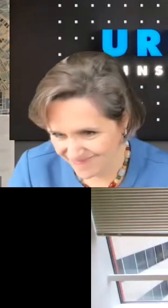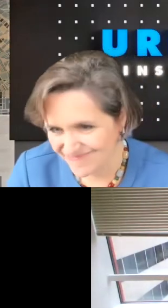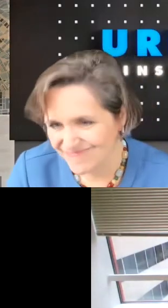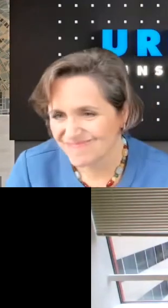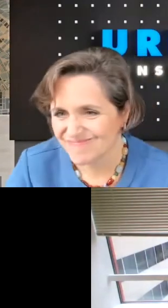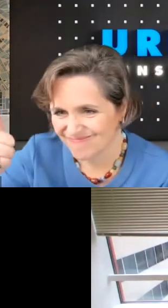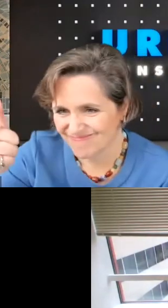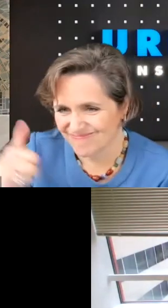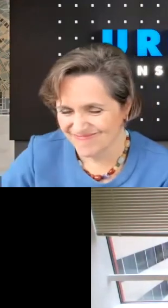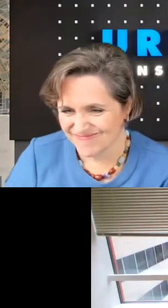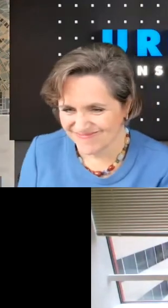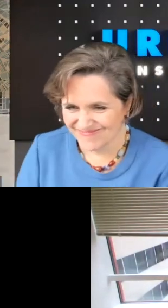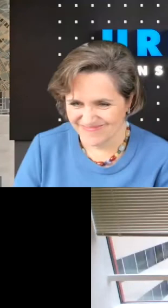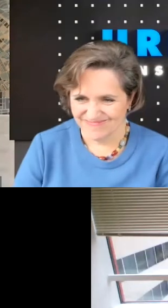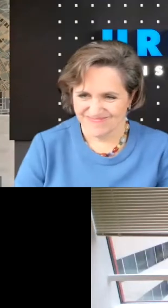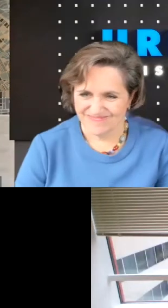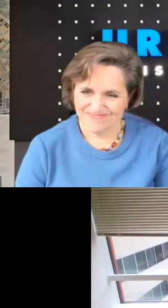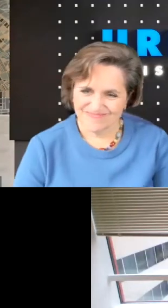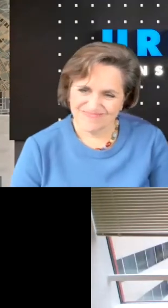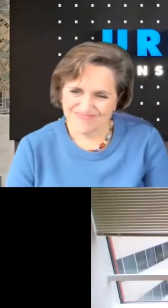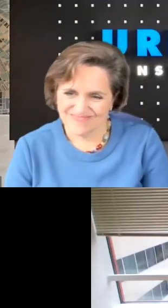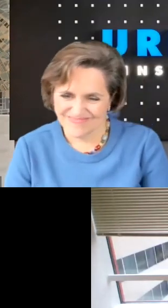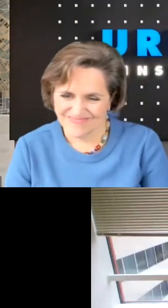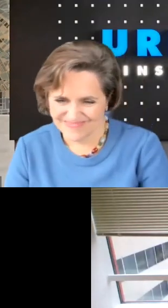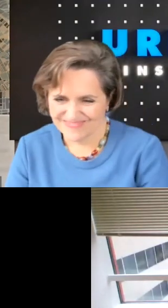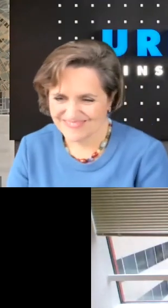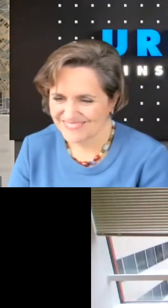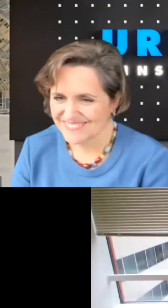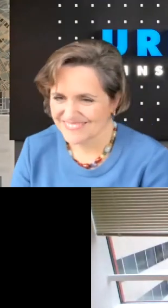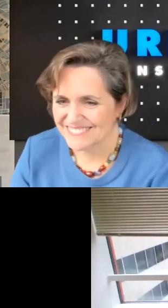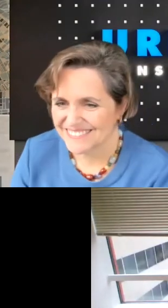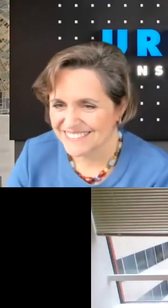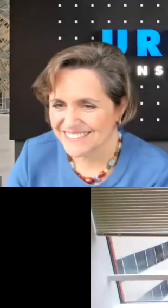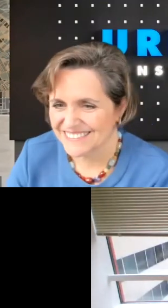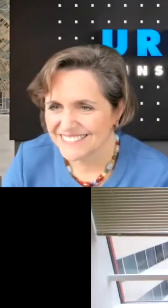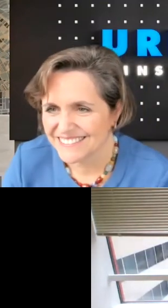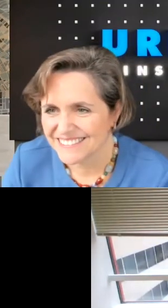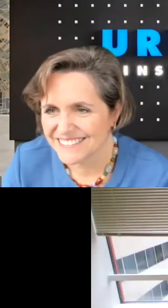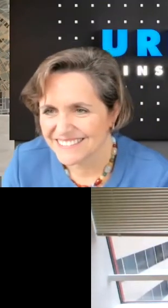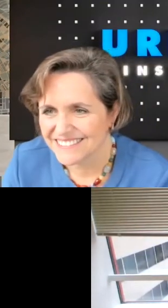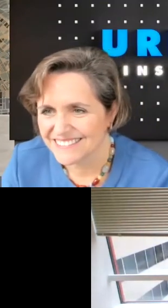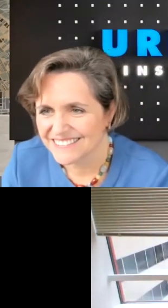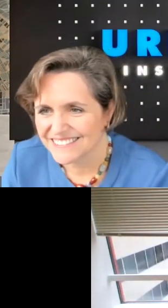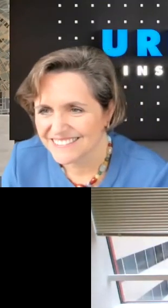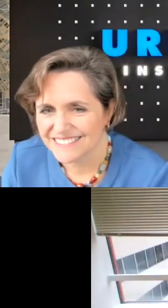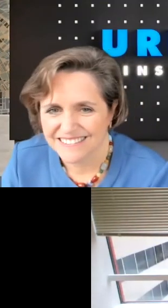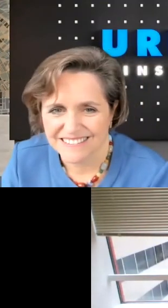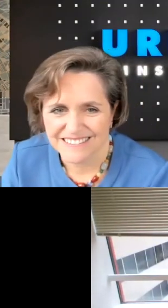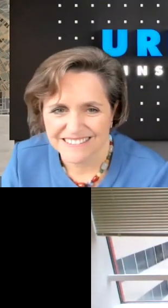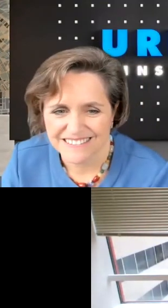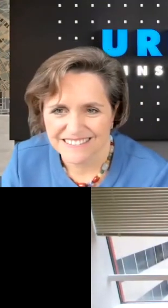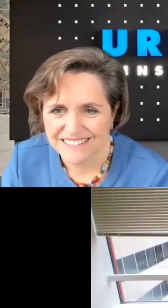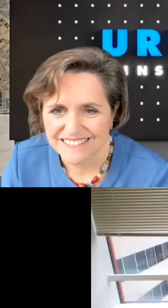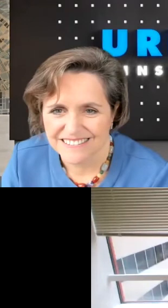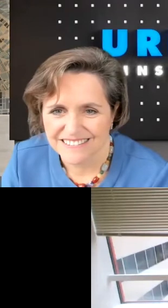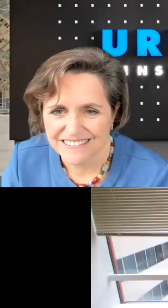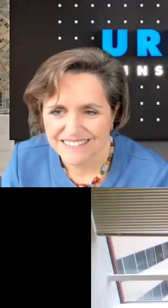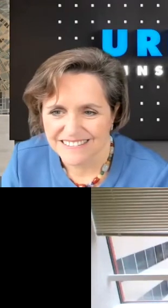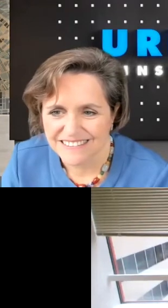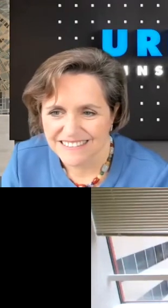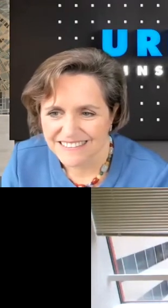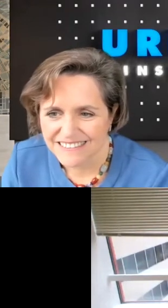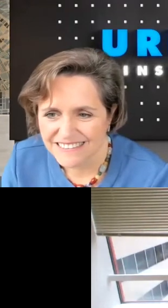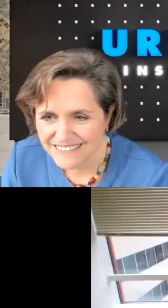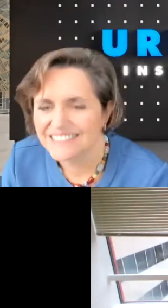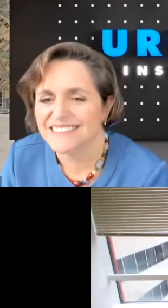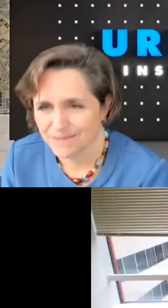Urban Institute alum. And I'm really pleased to have this opportunity to welcome folks to this virtual meeting space. Sad